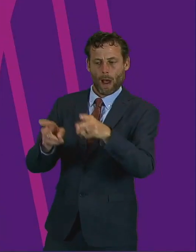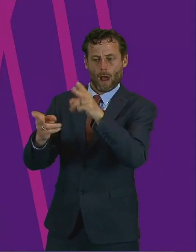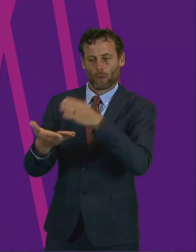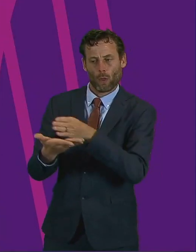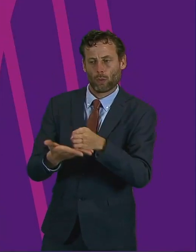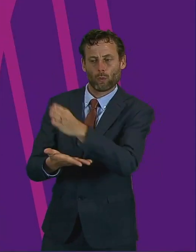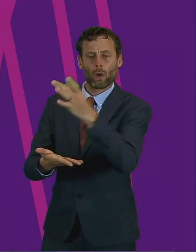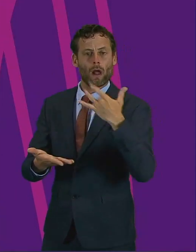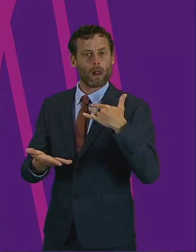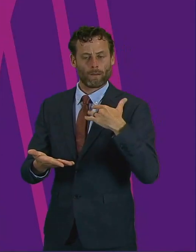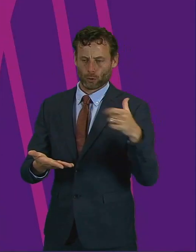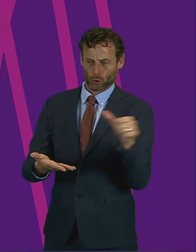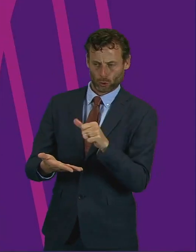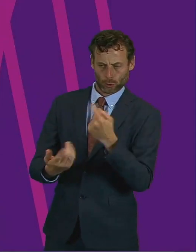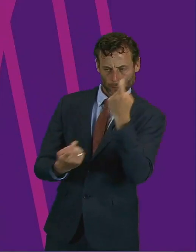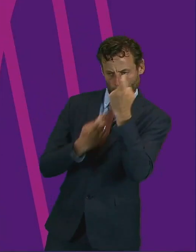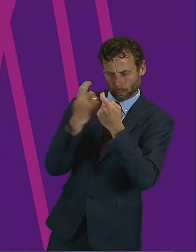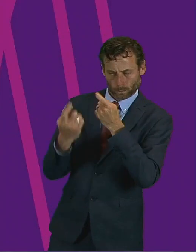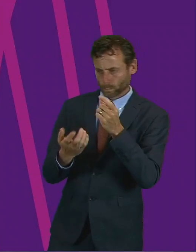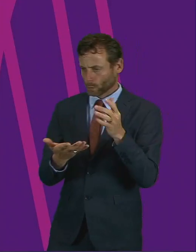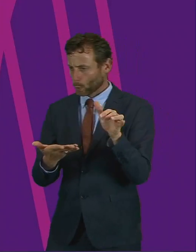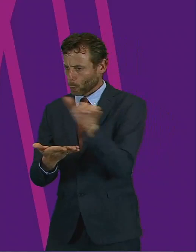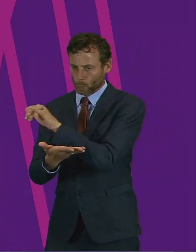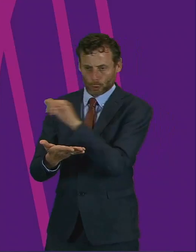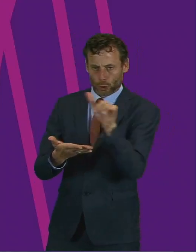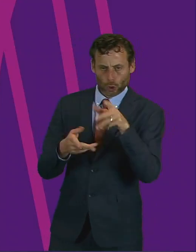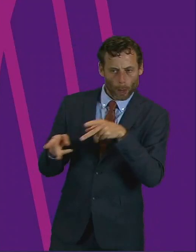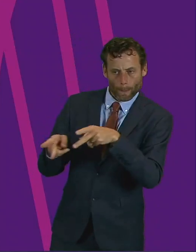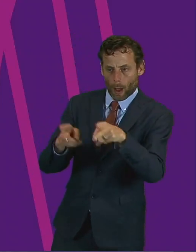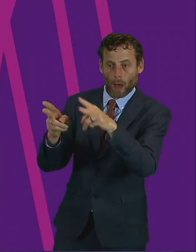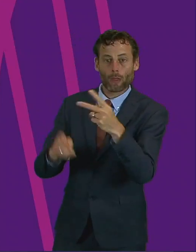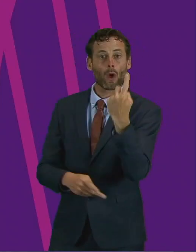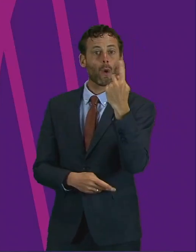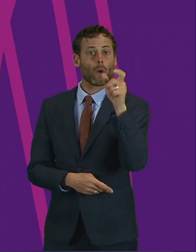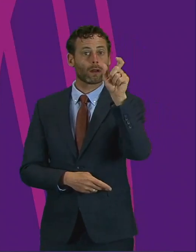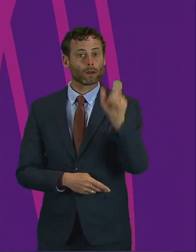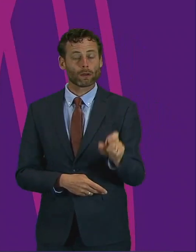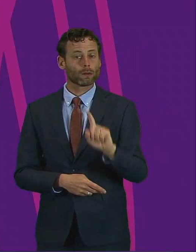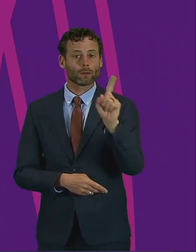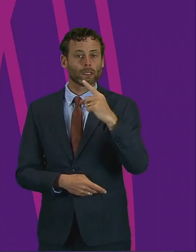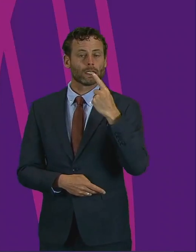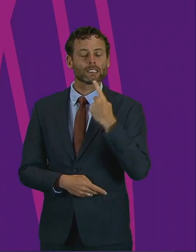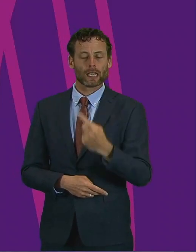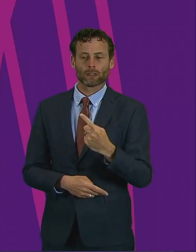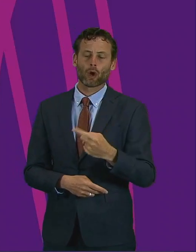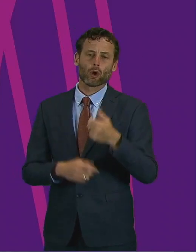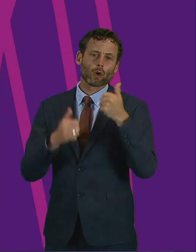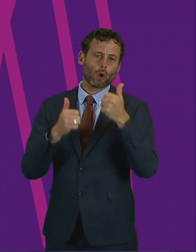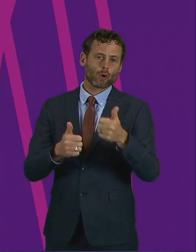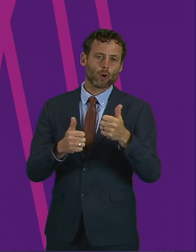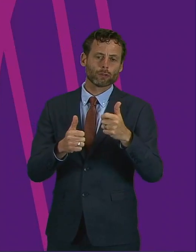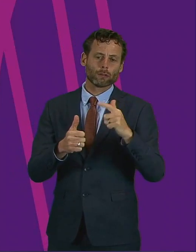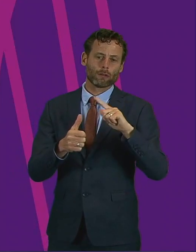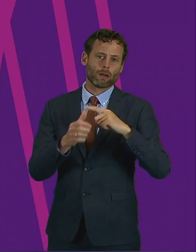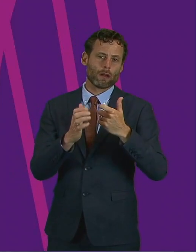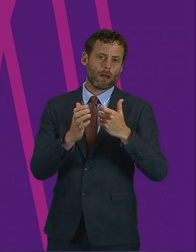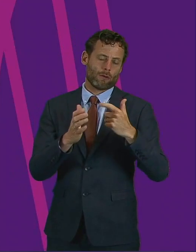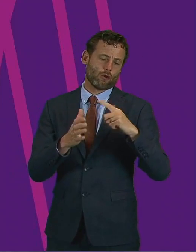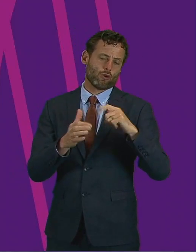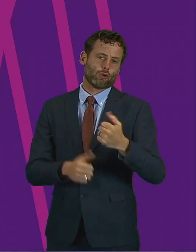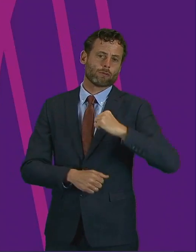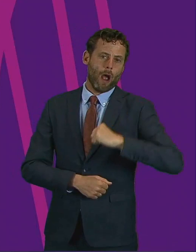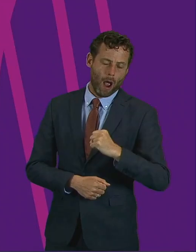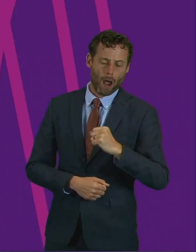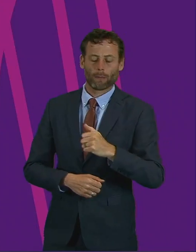choose? The replies came back. One said, a good eye. The second said, a good friend.